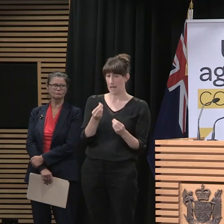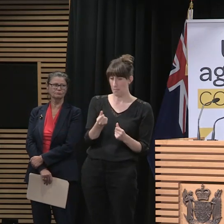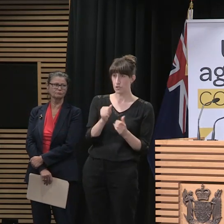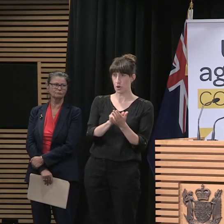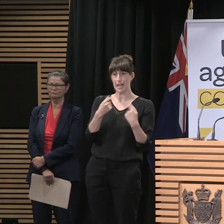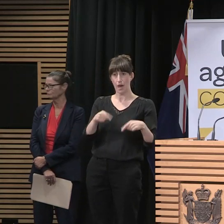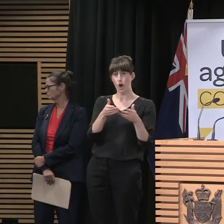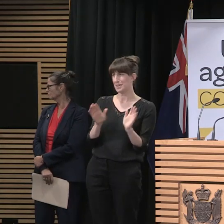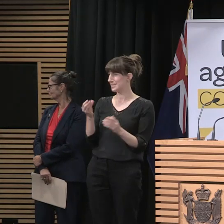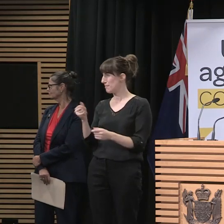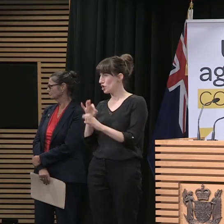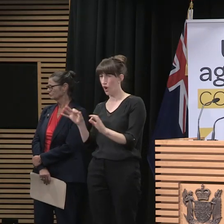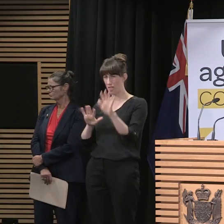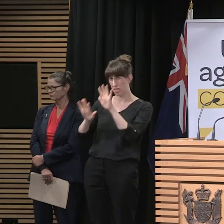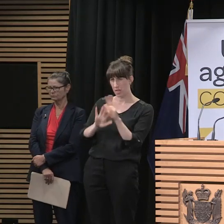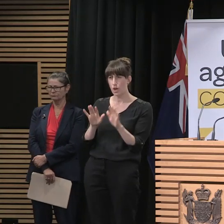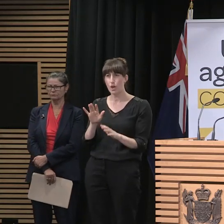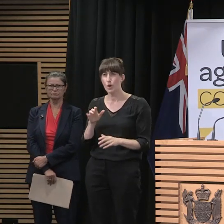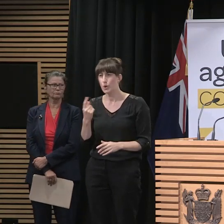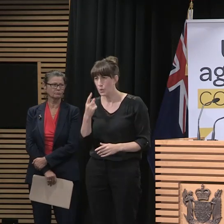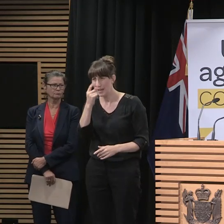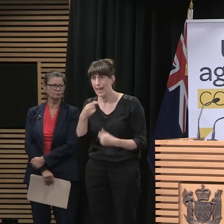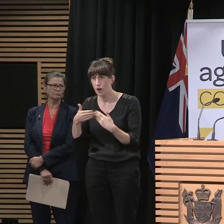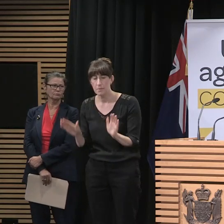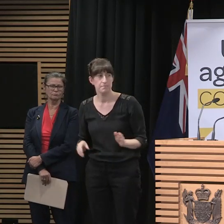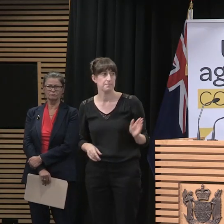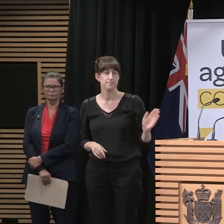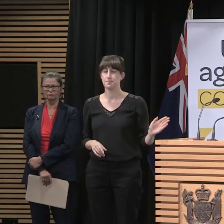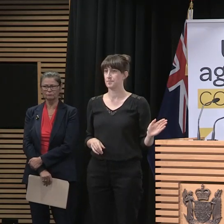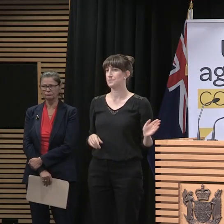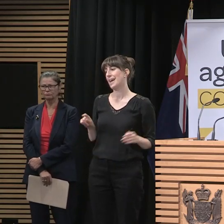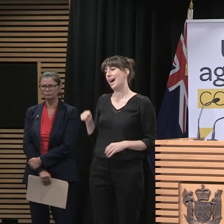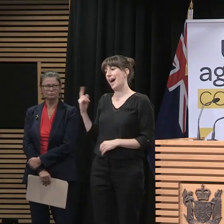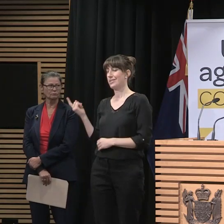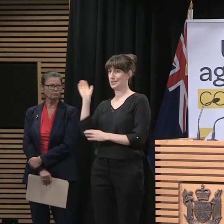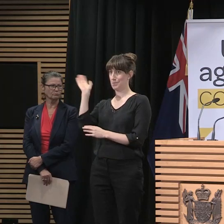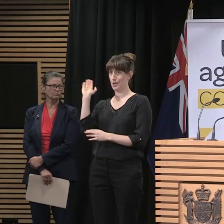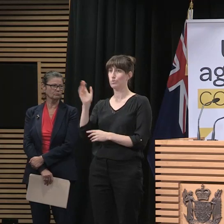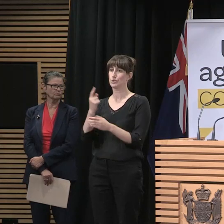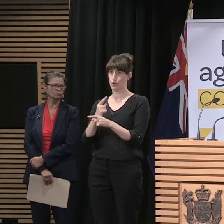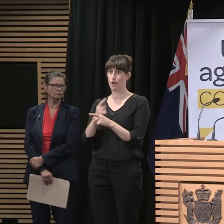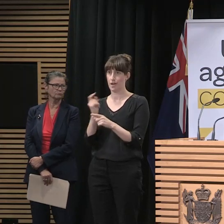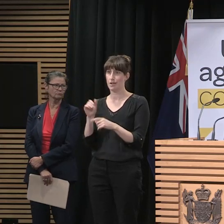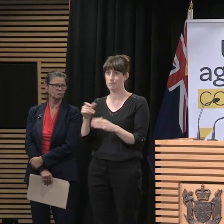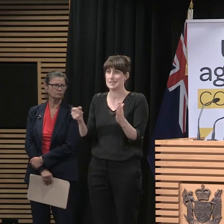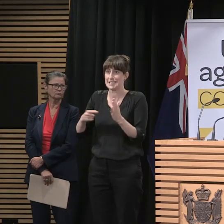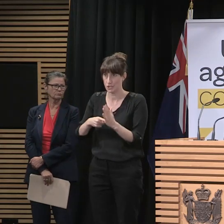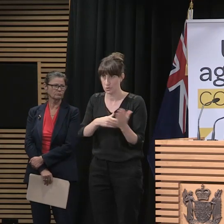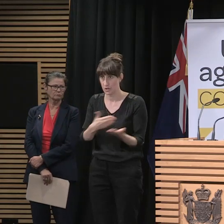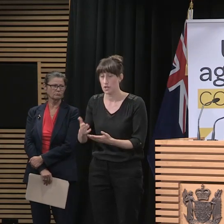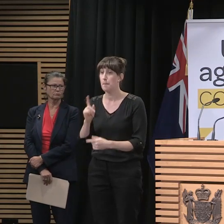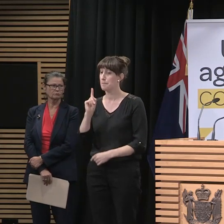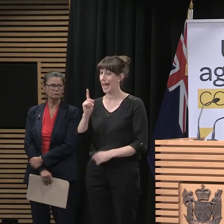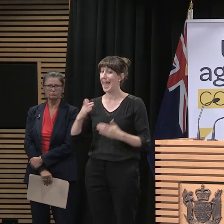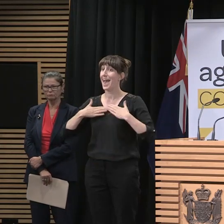to do? So one of the subsequent speakers will talk specifically about essential services, but what I can confirm, of course, is that health services are